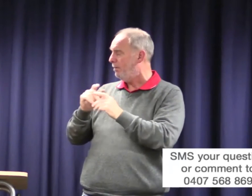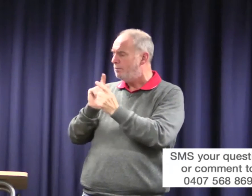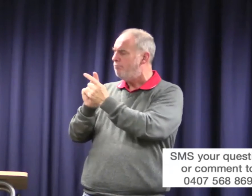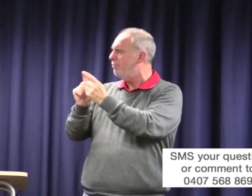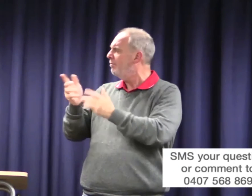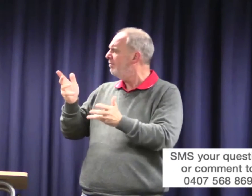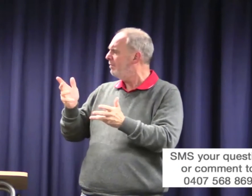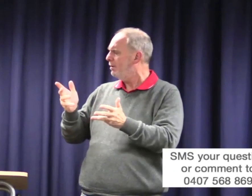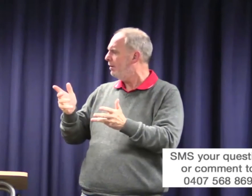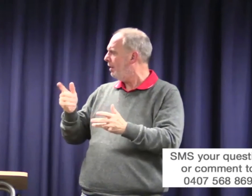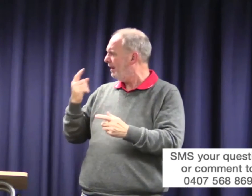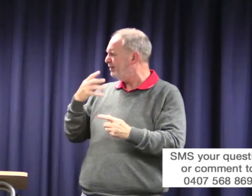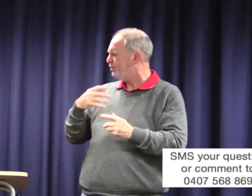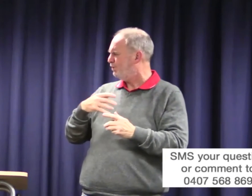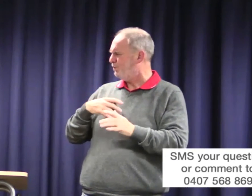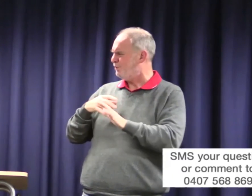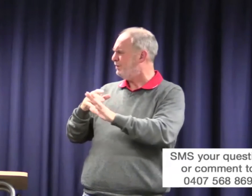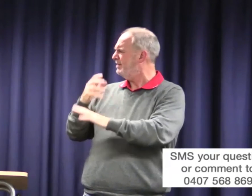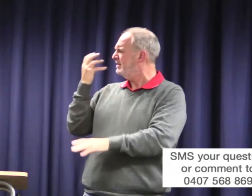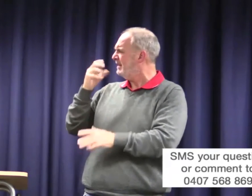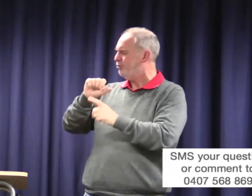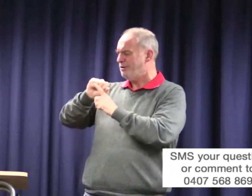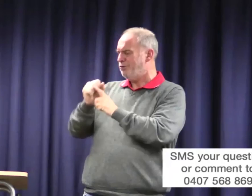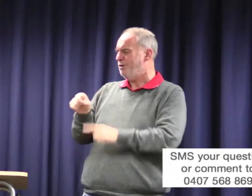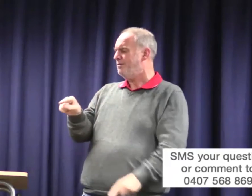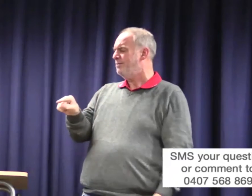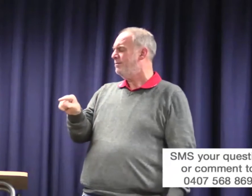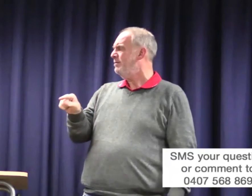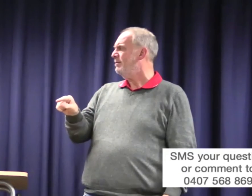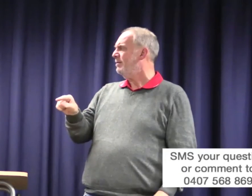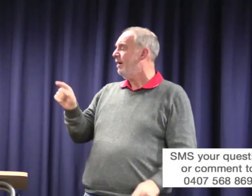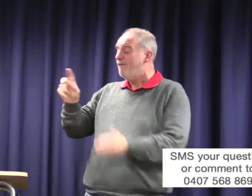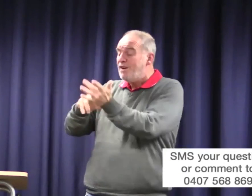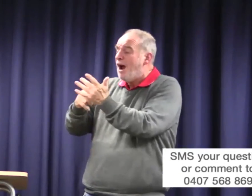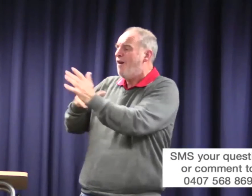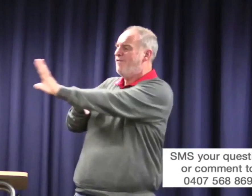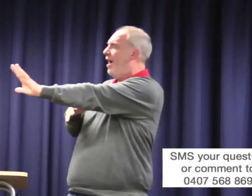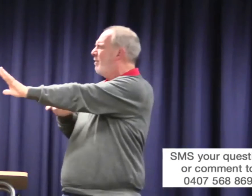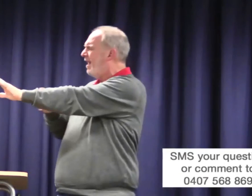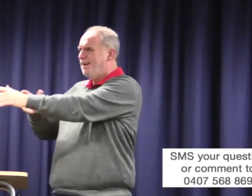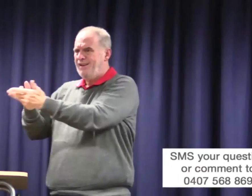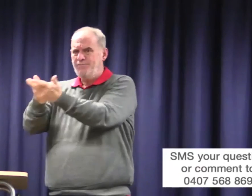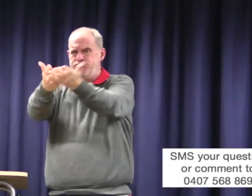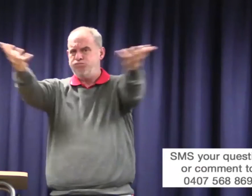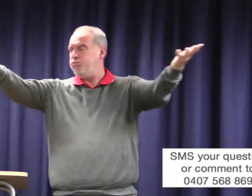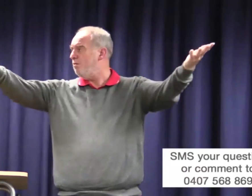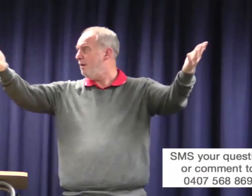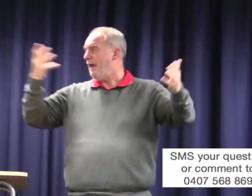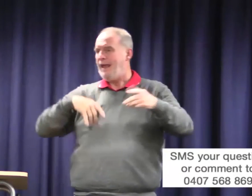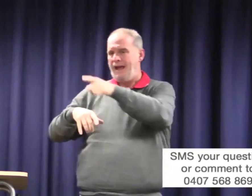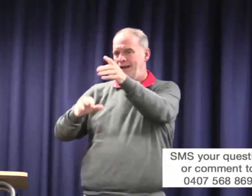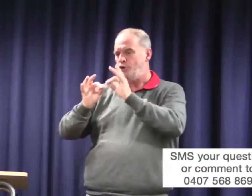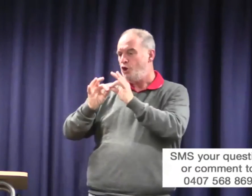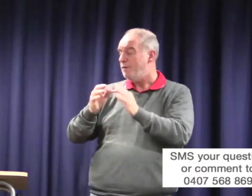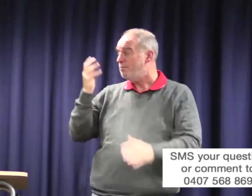VRI isn't the answer for everybody. It's important for some deaf people to have that face-to-face engagement. I think we're in dangerous territory.